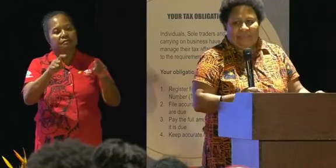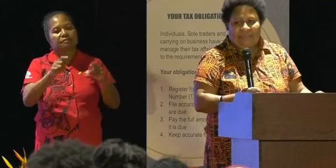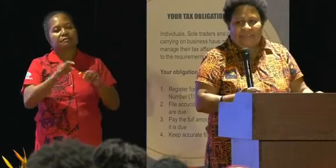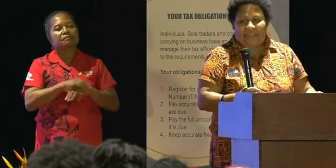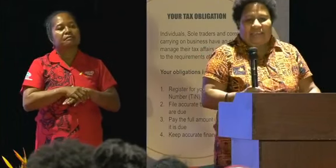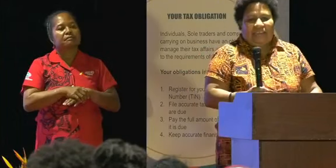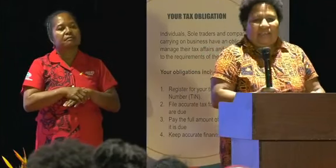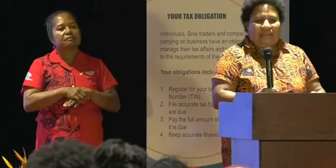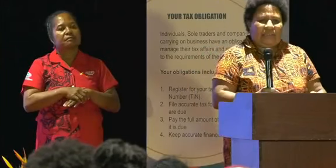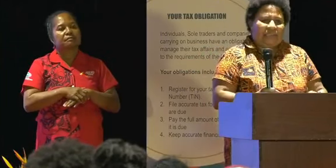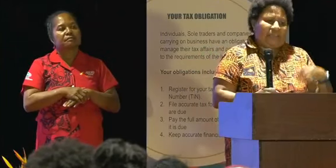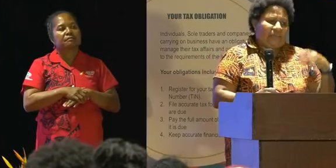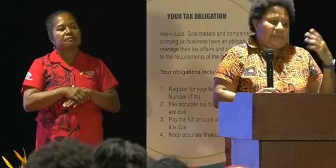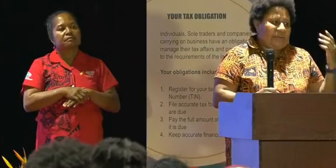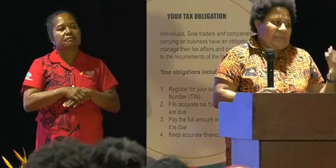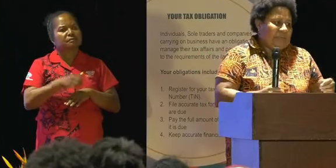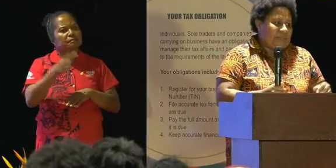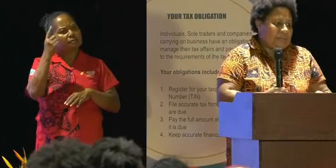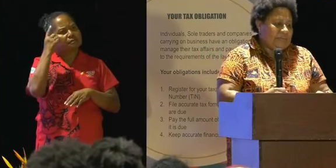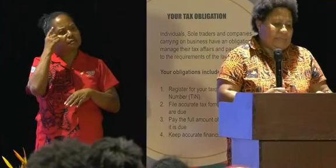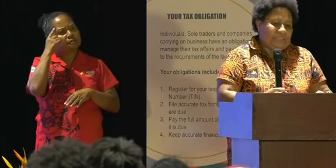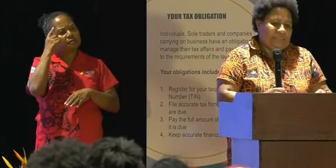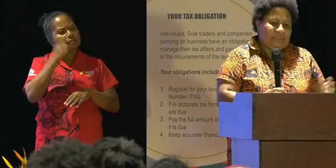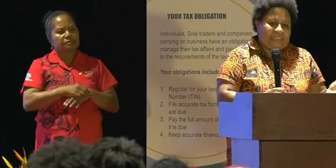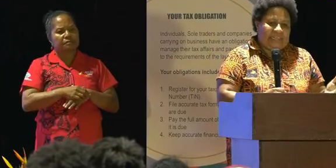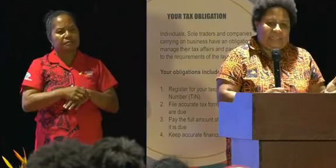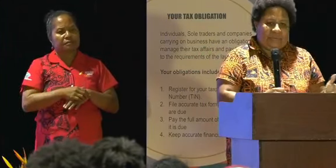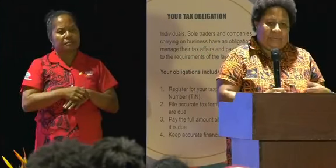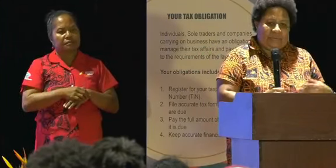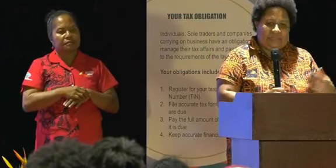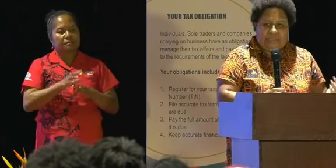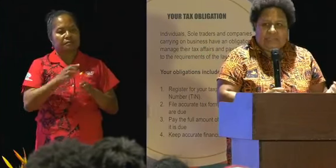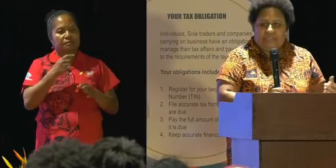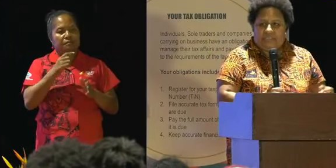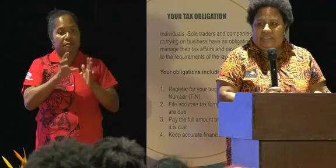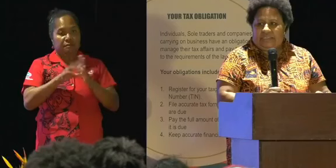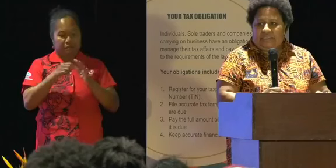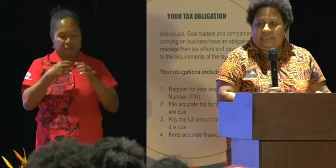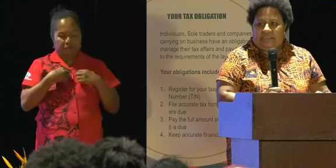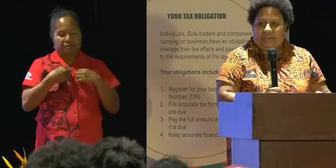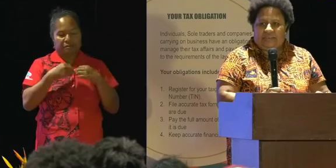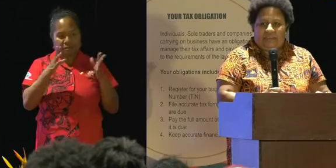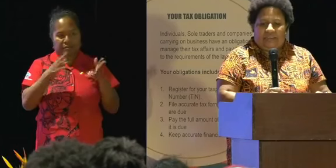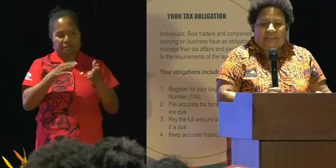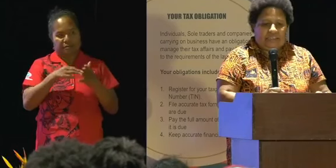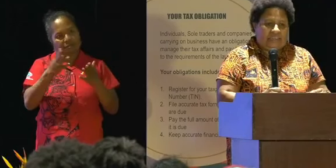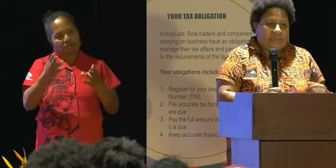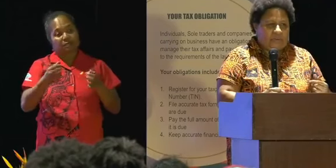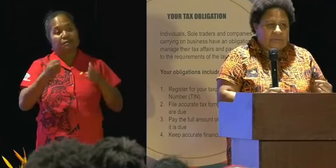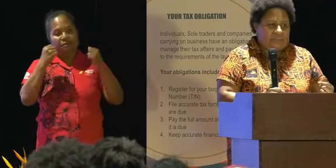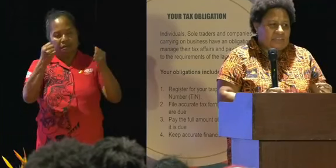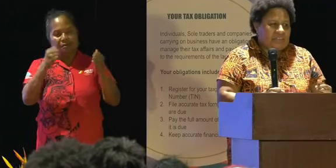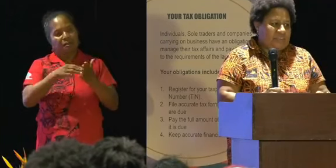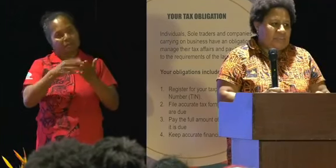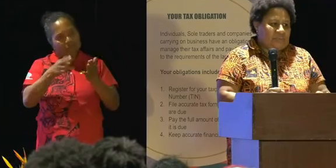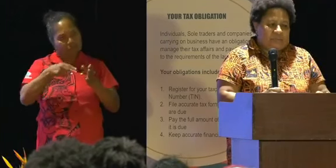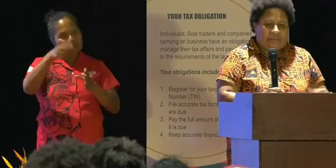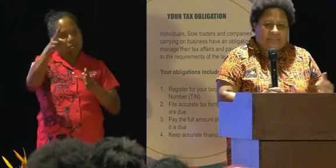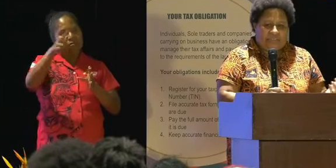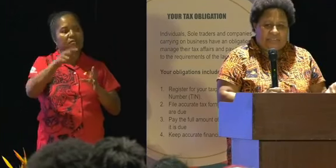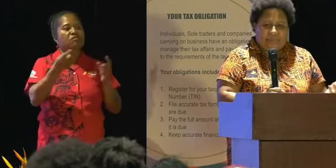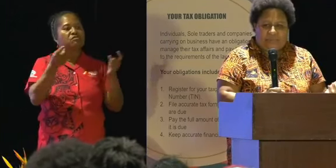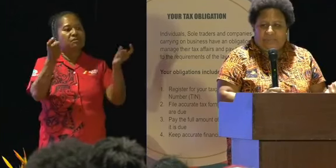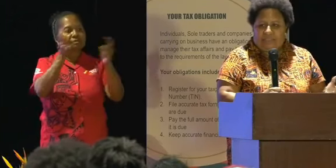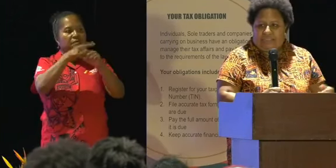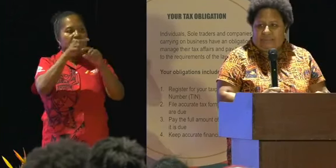blame. Now I'm thinking go back na time is started, I was really energetic and I said I'll go out and change the